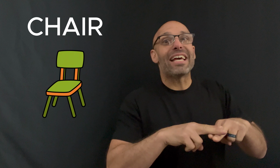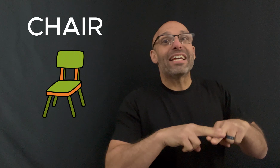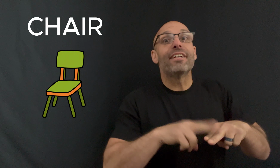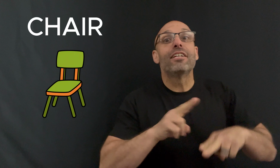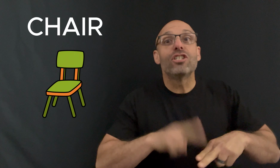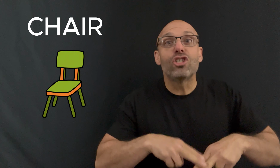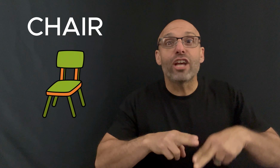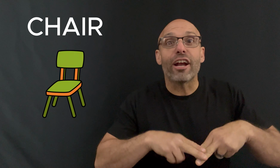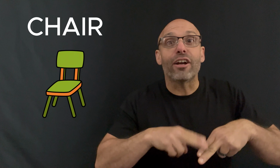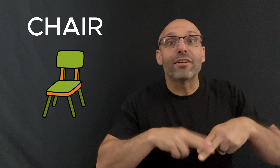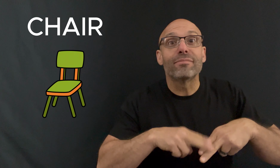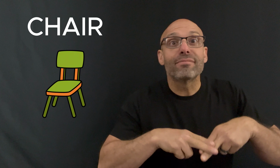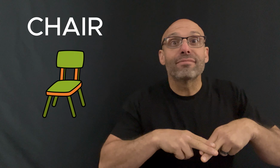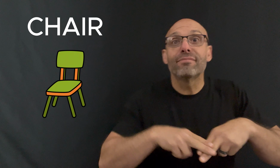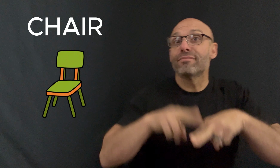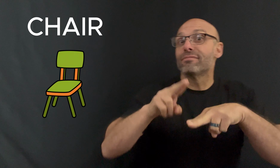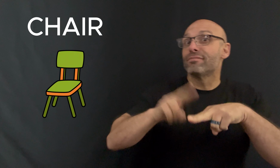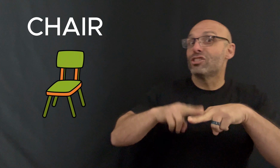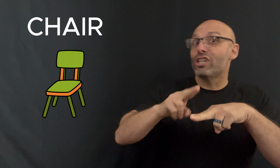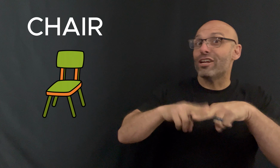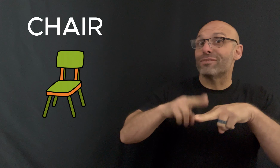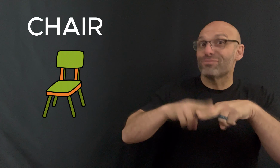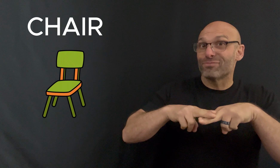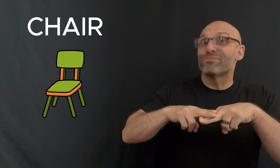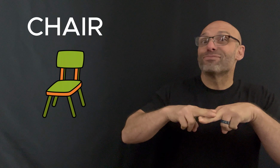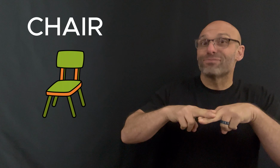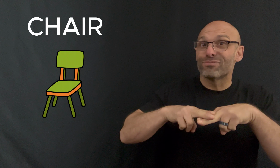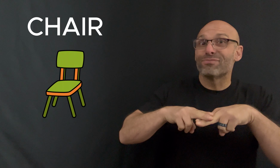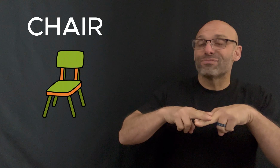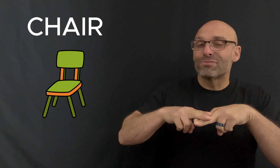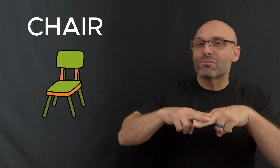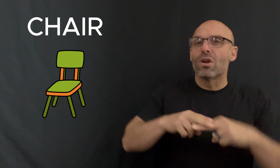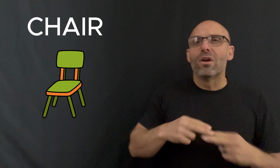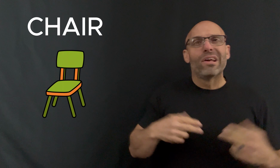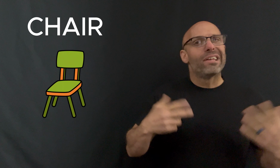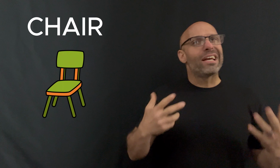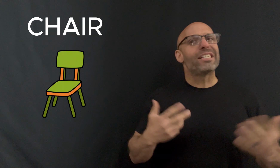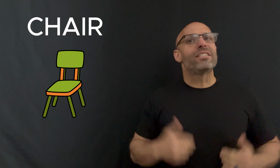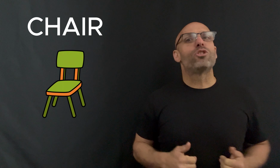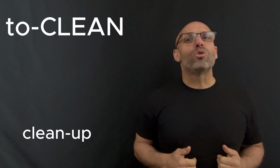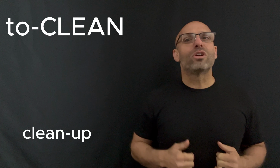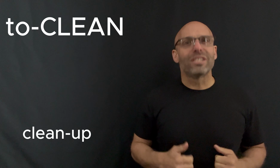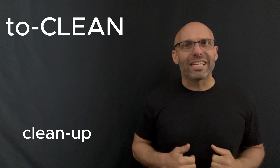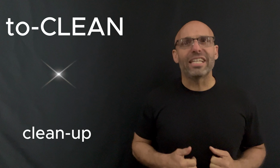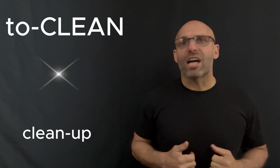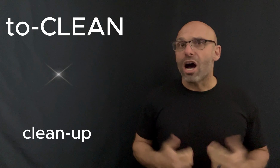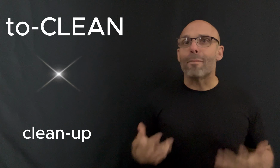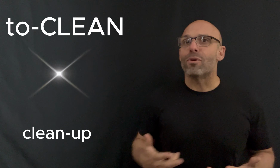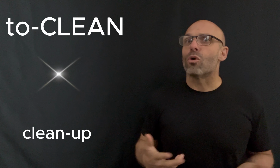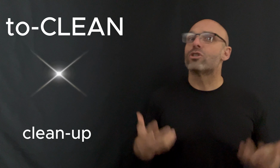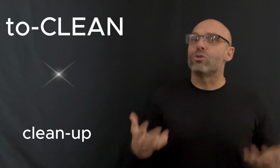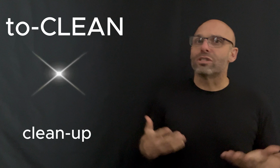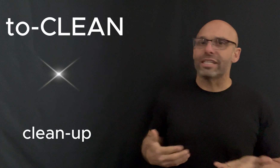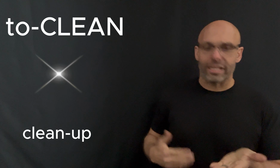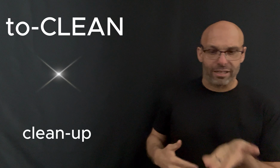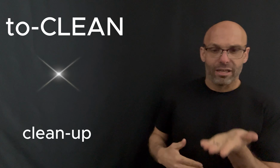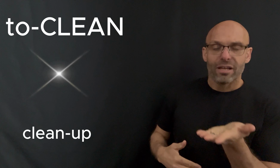a chair. Chair. Next is to clean up or to clean. Take